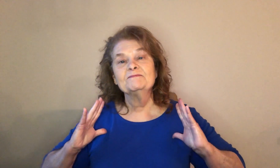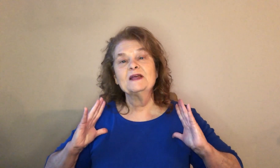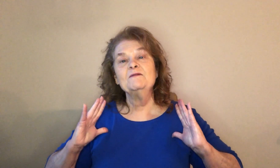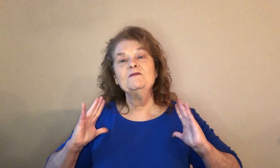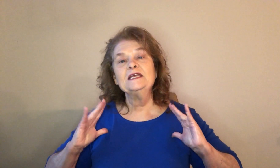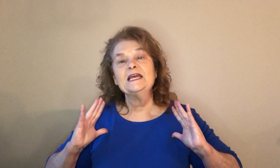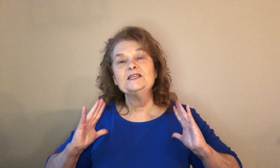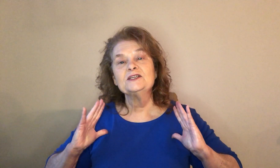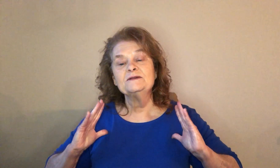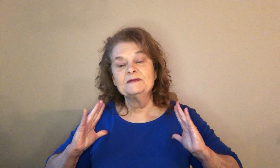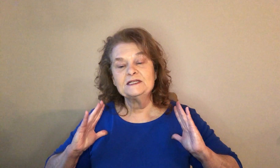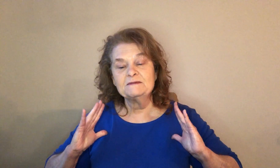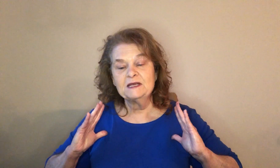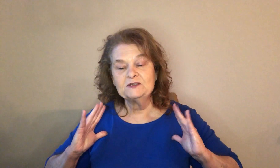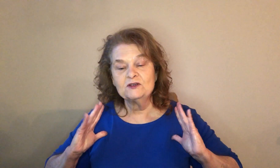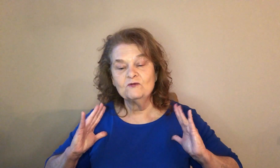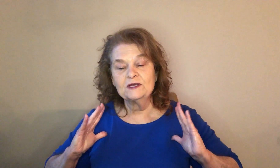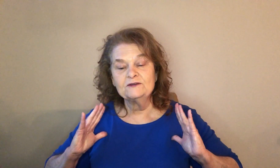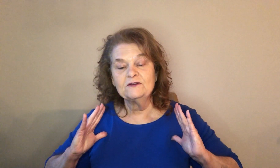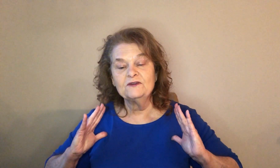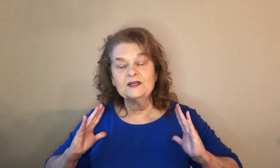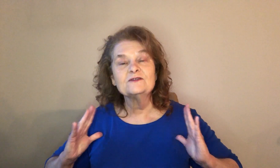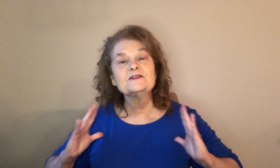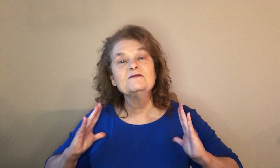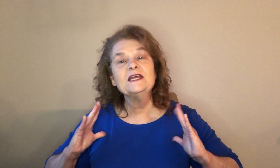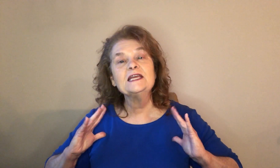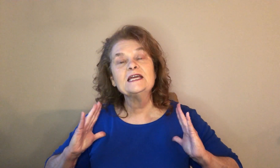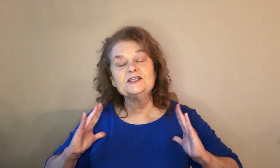I'm on vacation, and sometimes you can wiggle your fingers. Vacation.